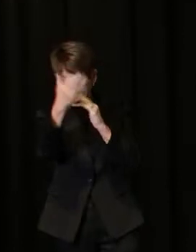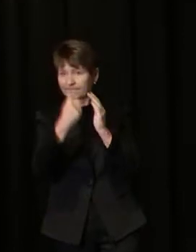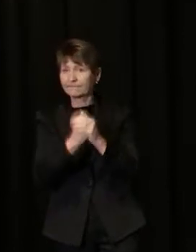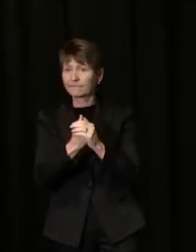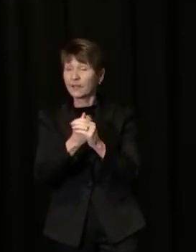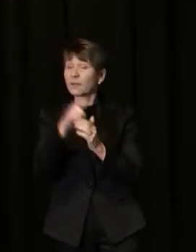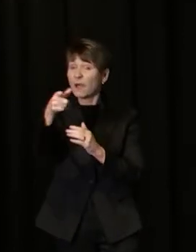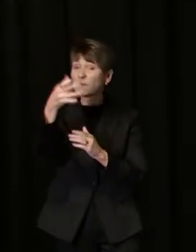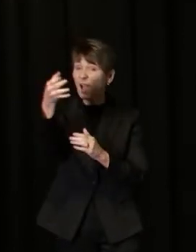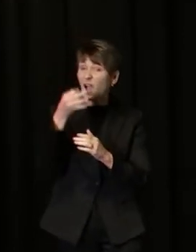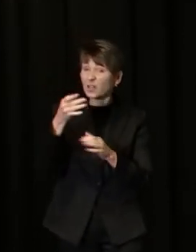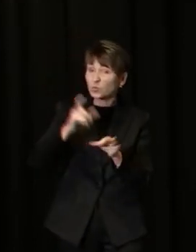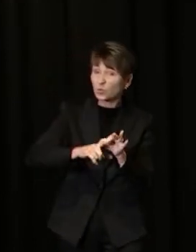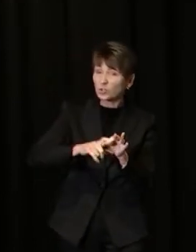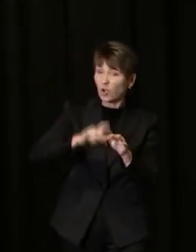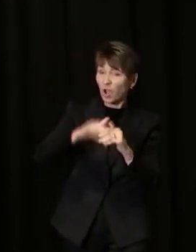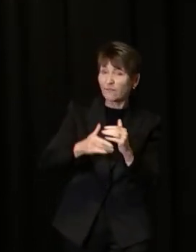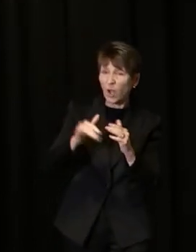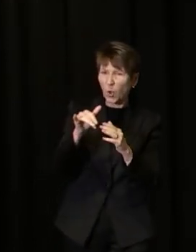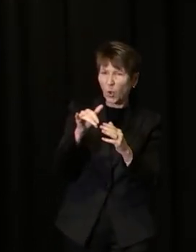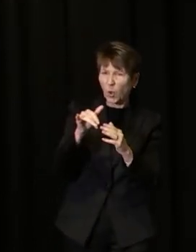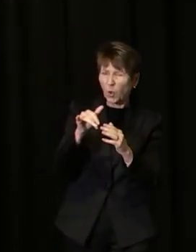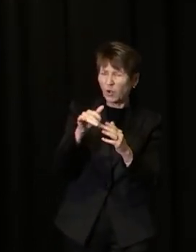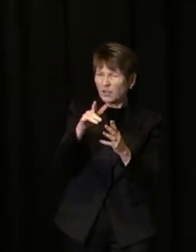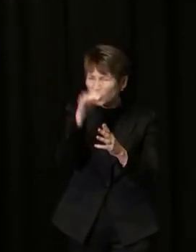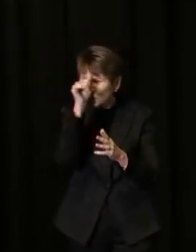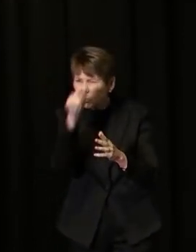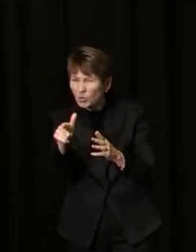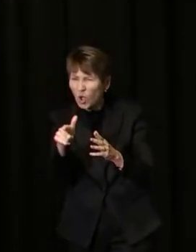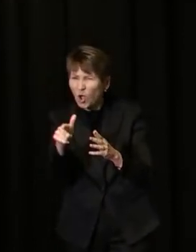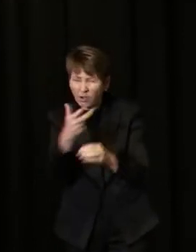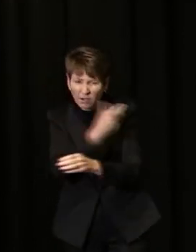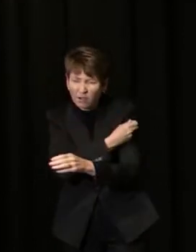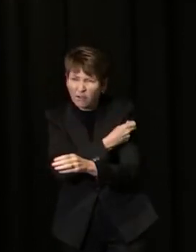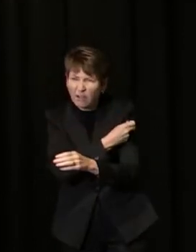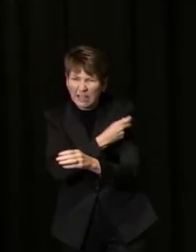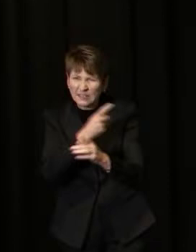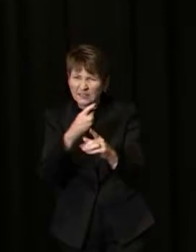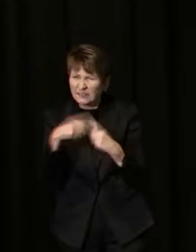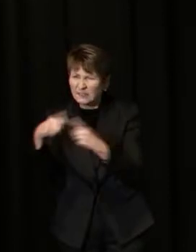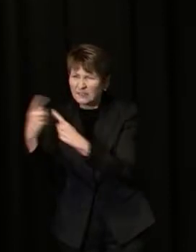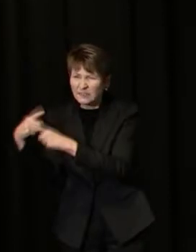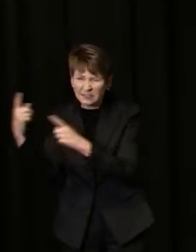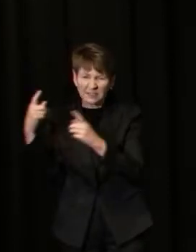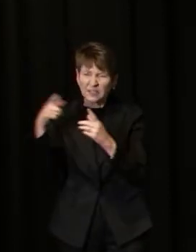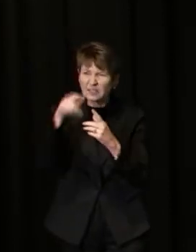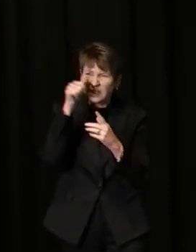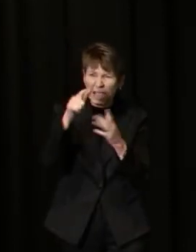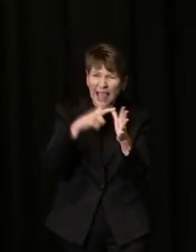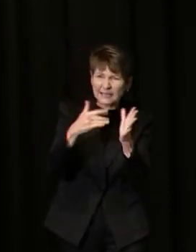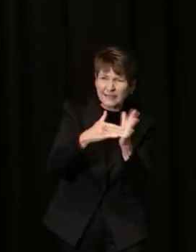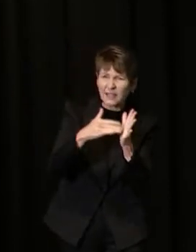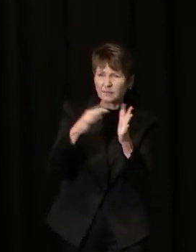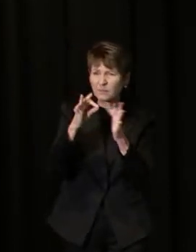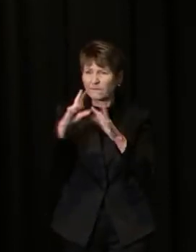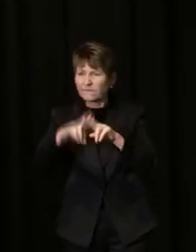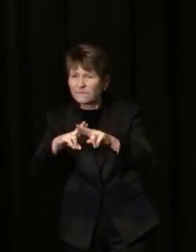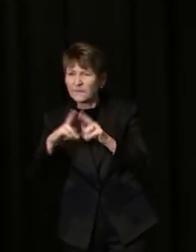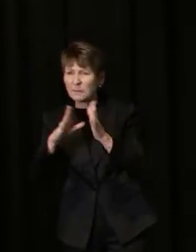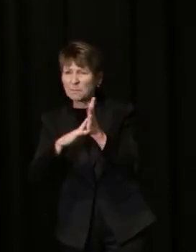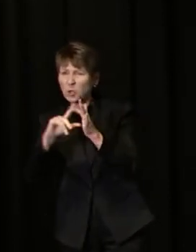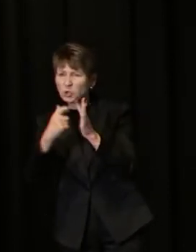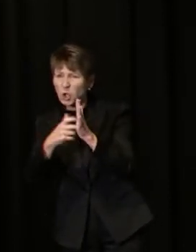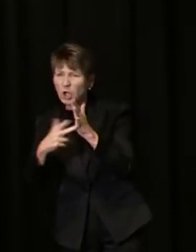stand ready to do whatever we can to assist the Commonwealth Government in rolling out those boosters. And this is again why the vaccinated economy is important,